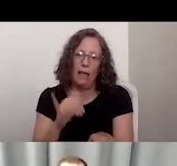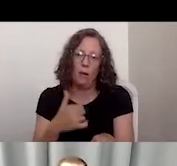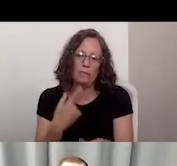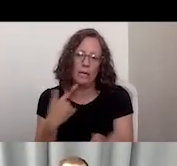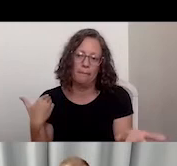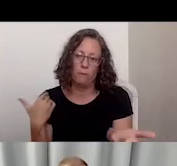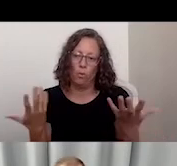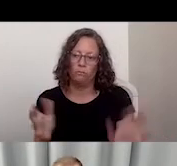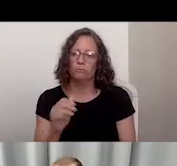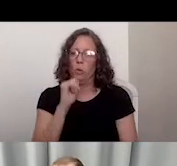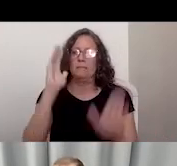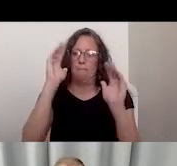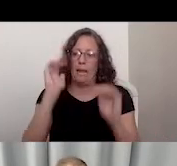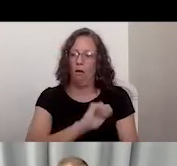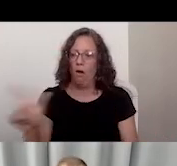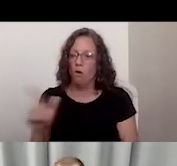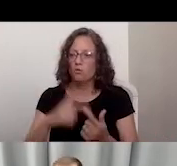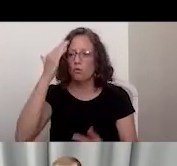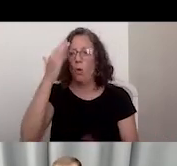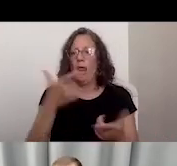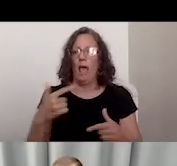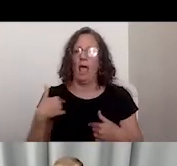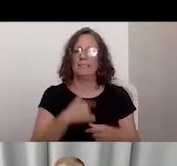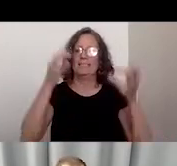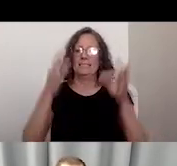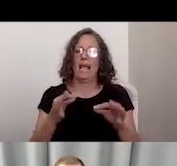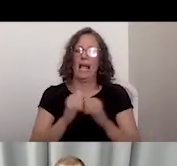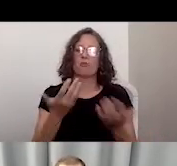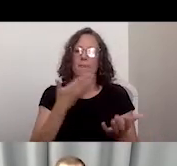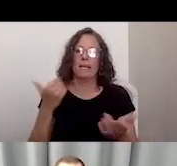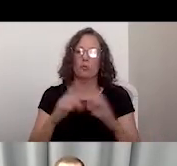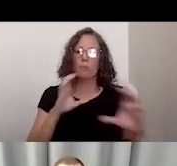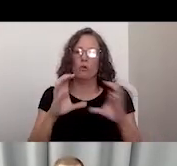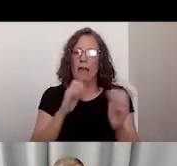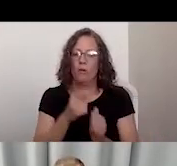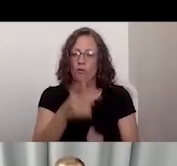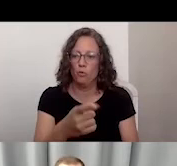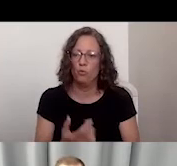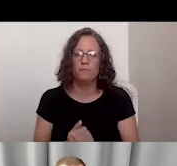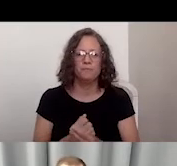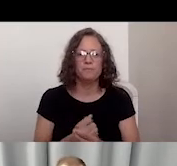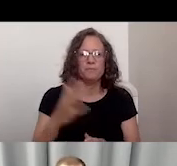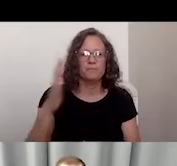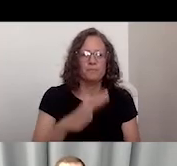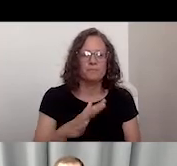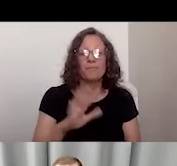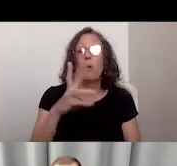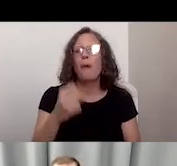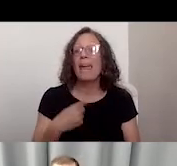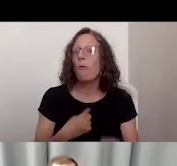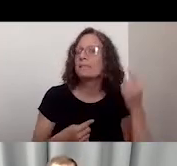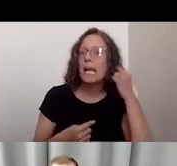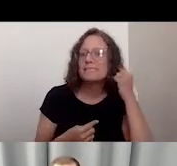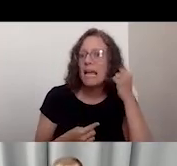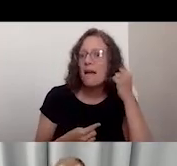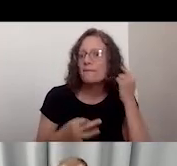Remember, some deaf people lip read, not all deaf people lip read. Remember that. Let us decide what the best way to